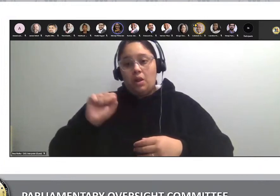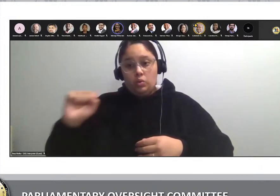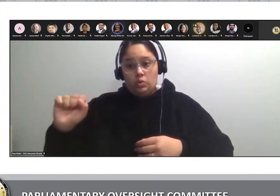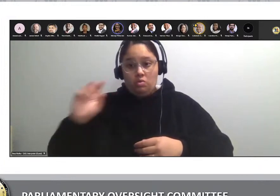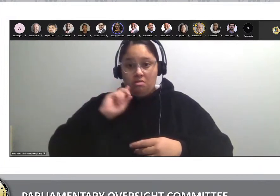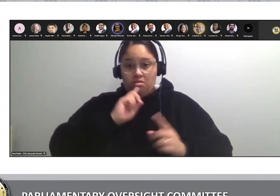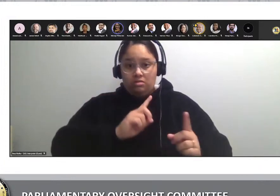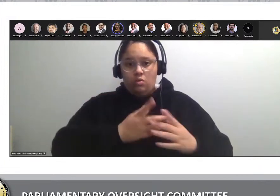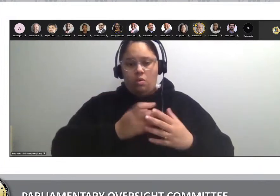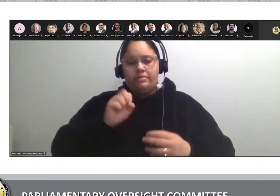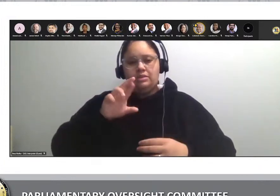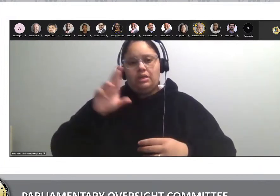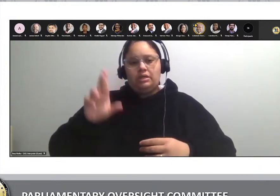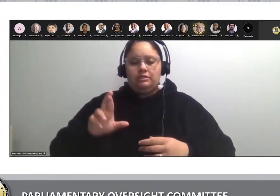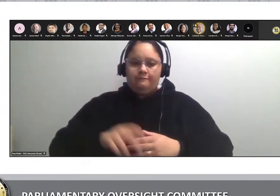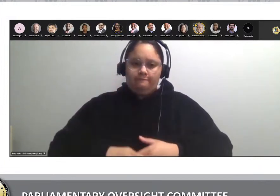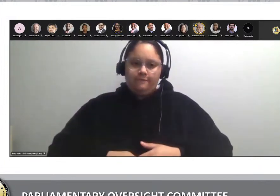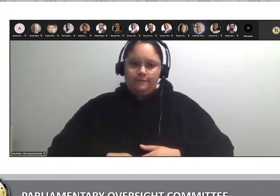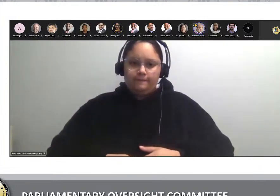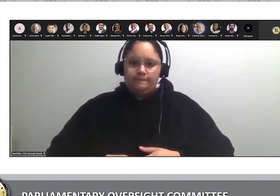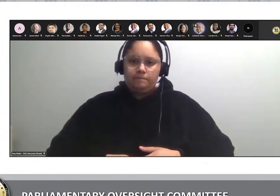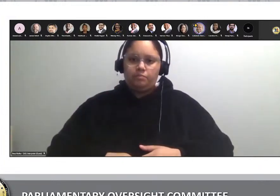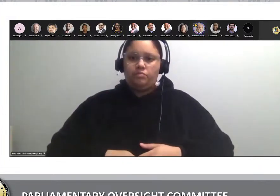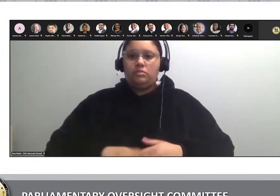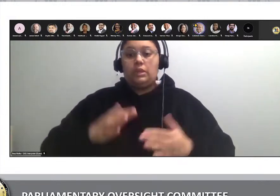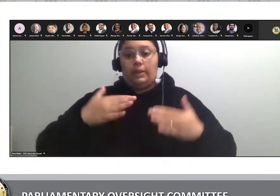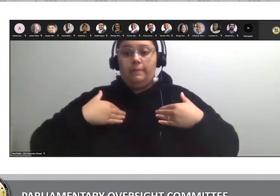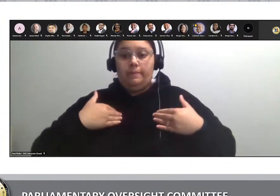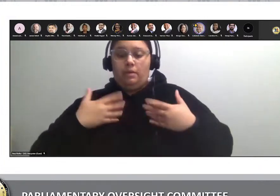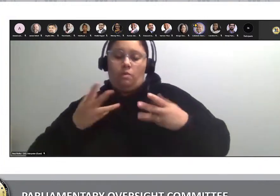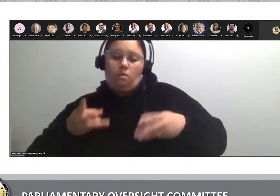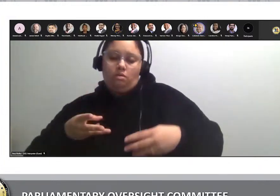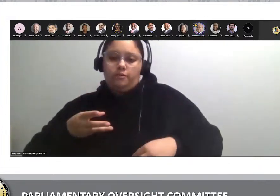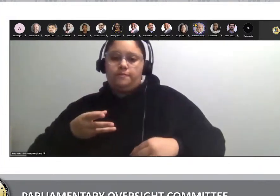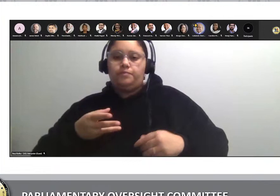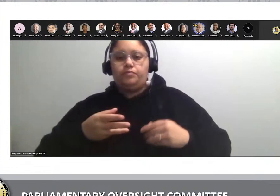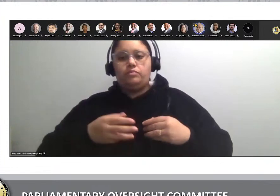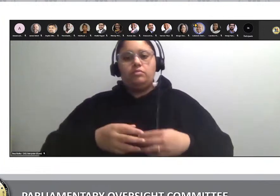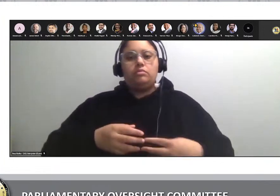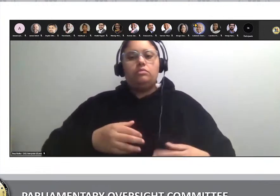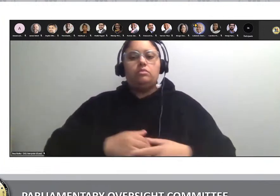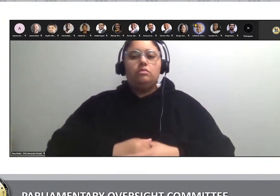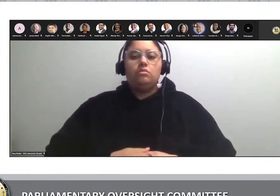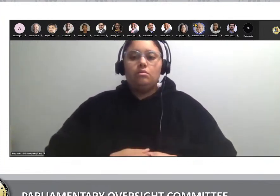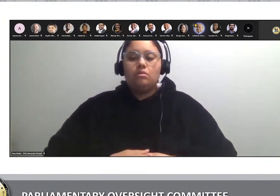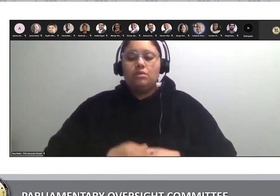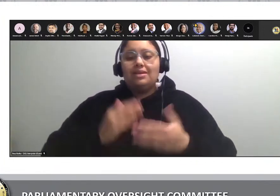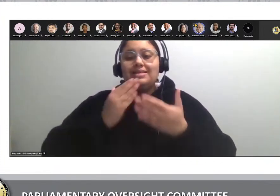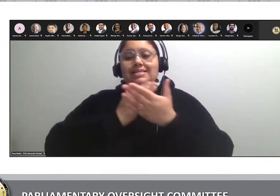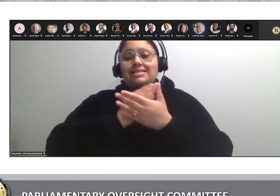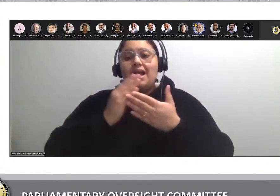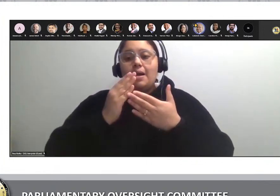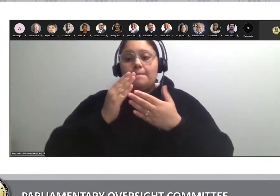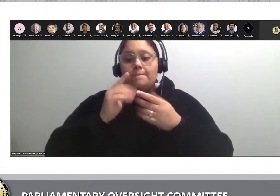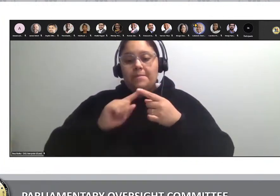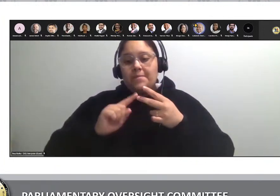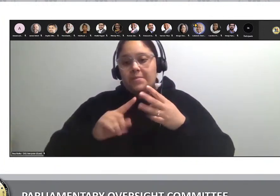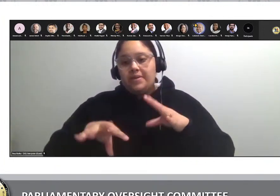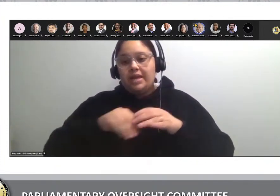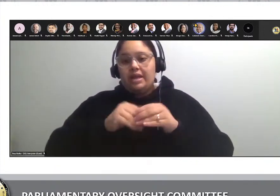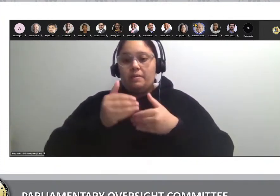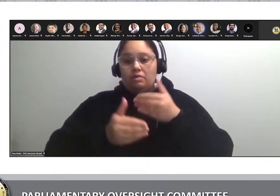you or Mr. Retief? It will be me, ma'am. Some aspects in the